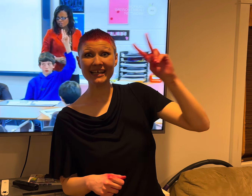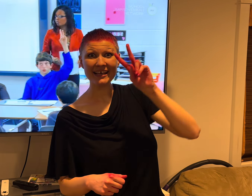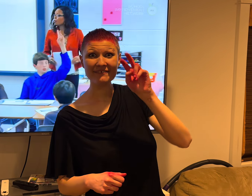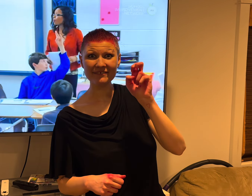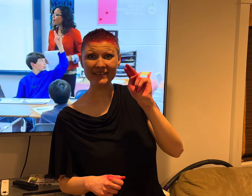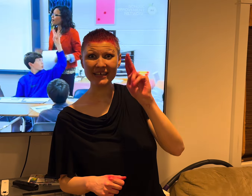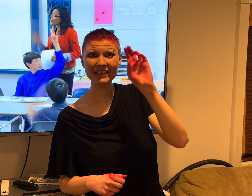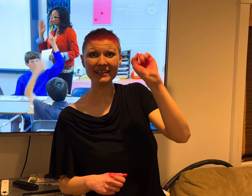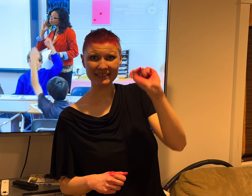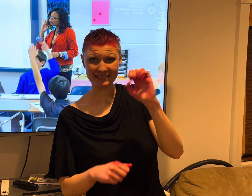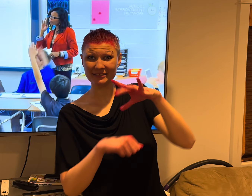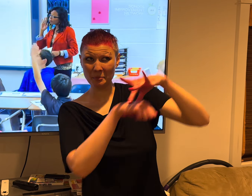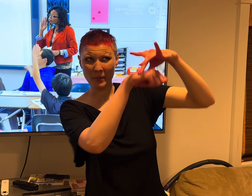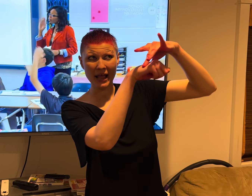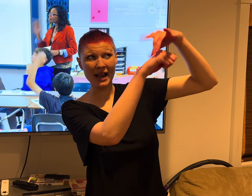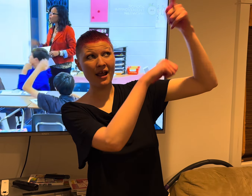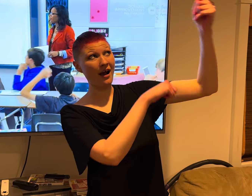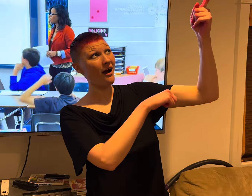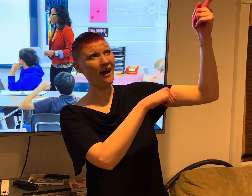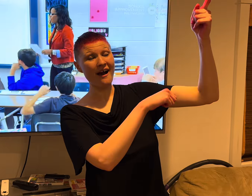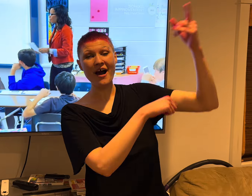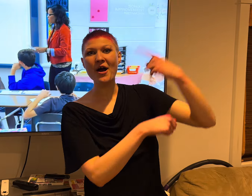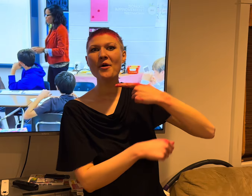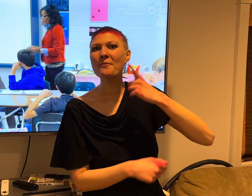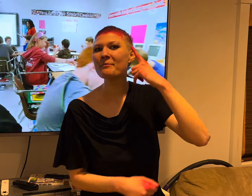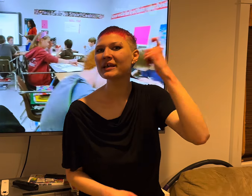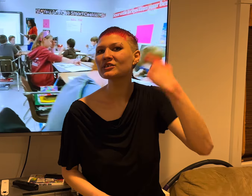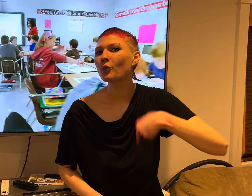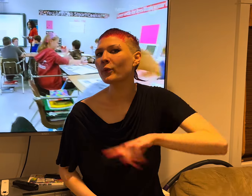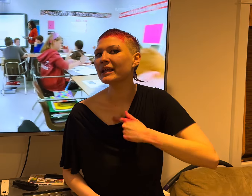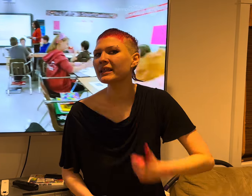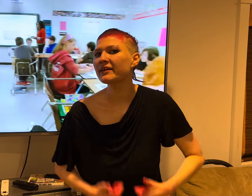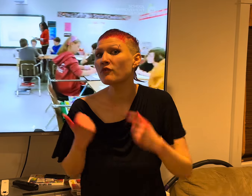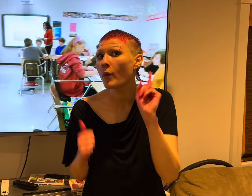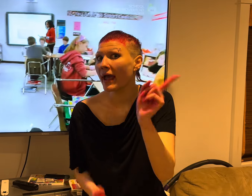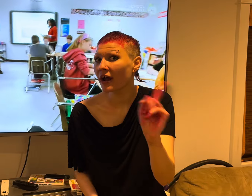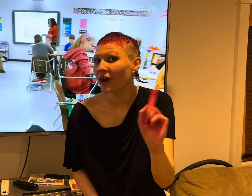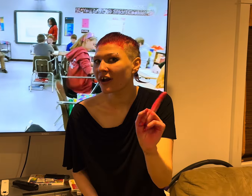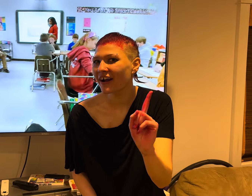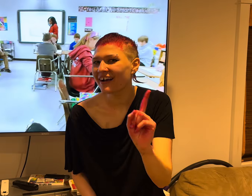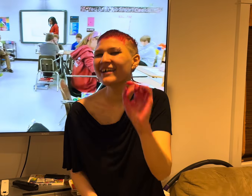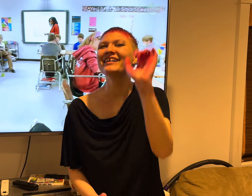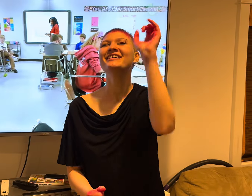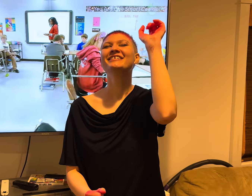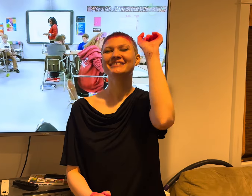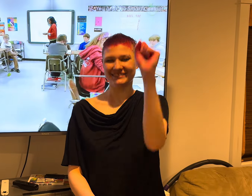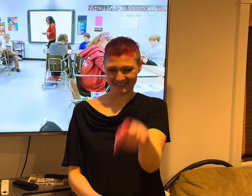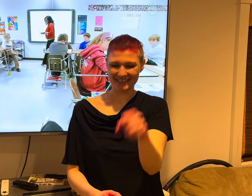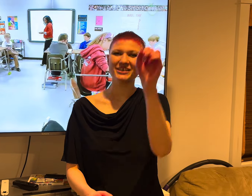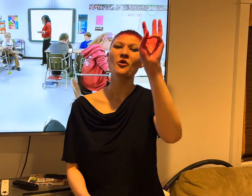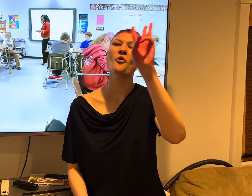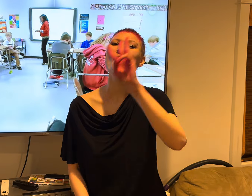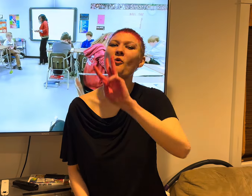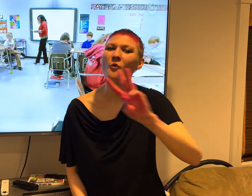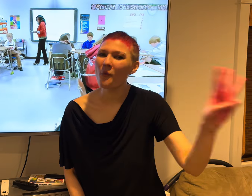We're where? The Western Hemisphere, okay? Now, go back to the text.